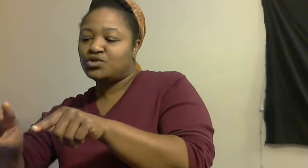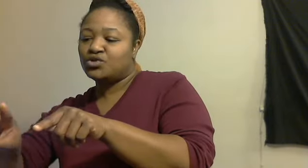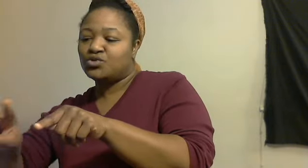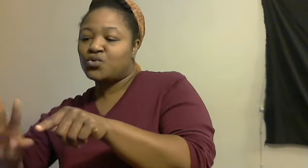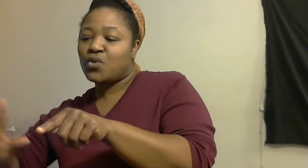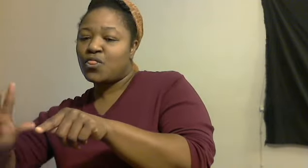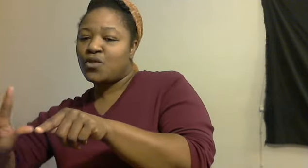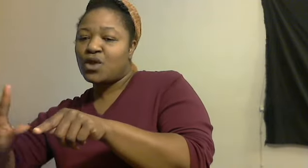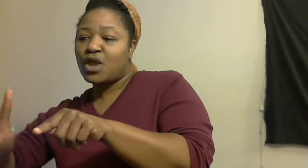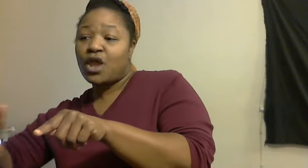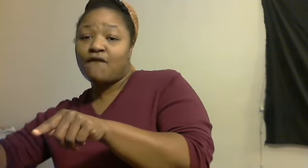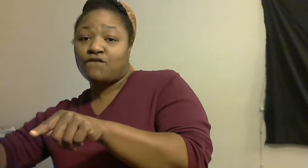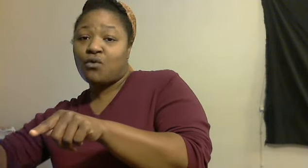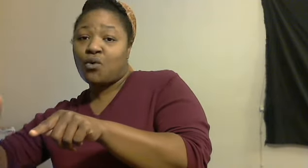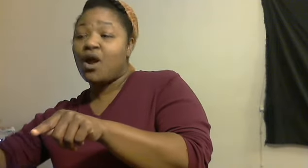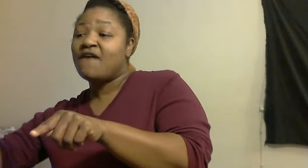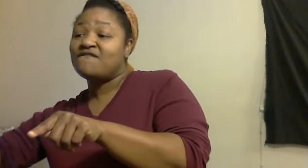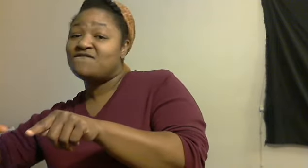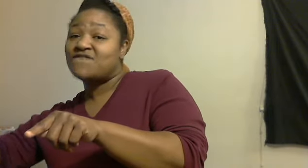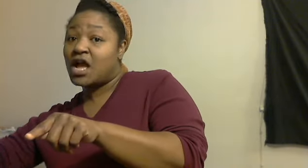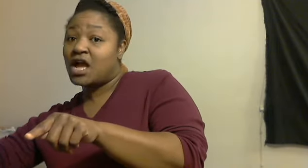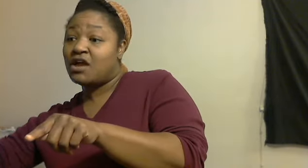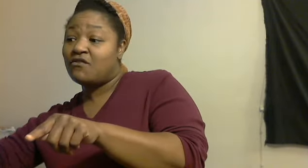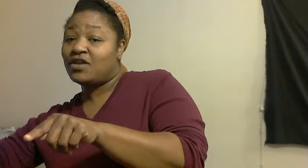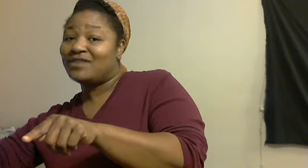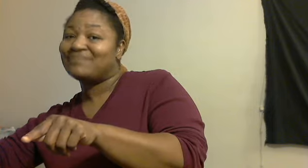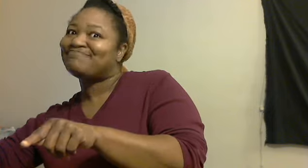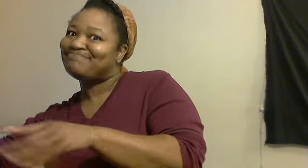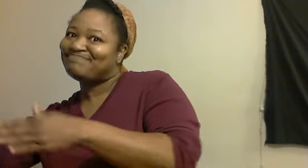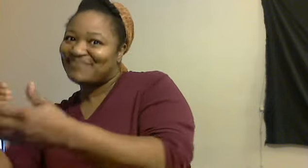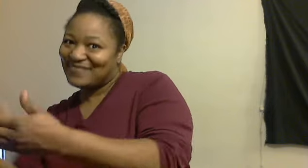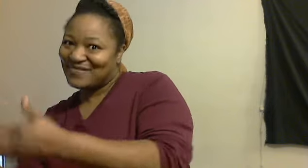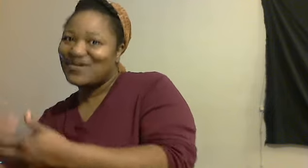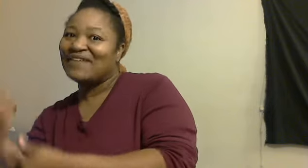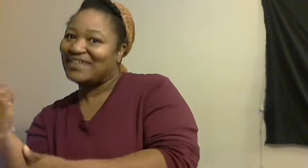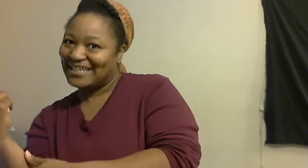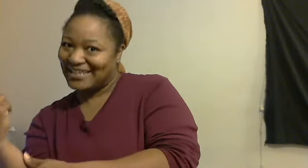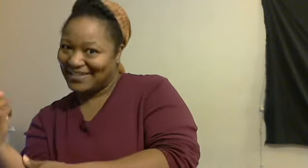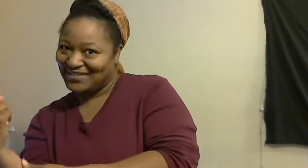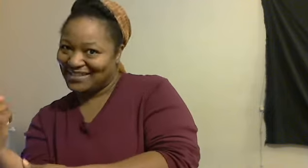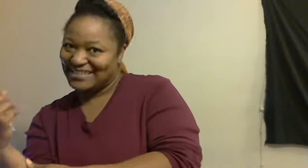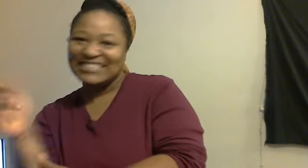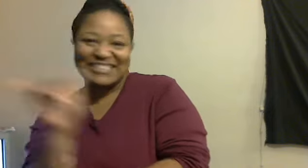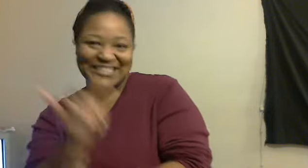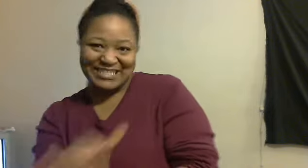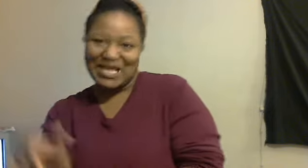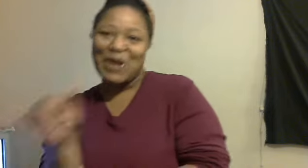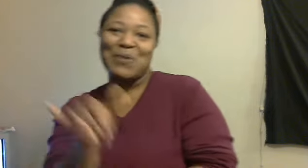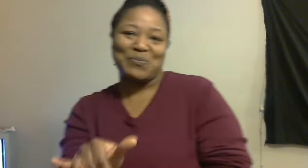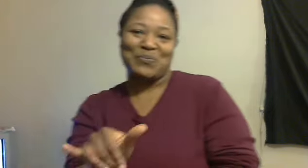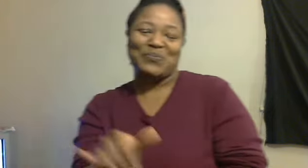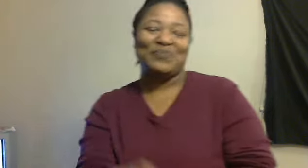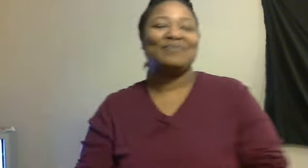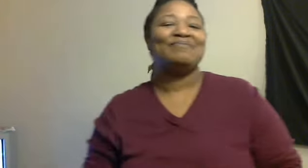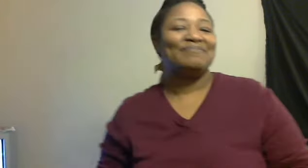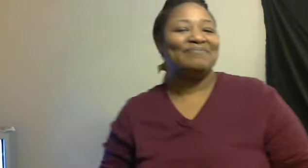3, 4, 5. We get to the same place. And I think you might want to try this on a bunch of problems, and you'll see it always works out. That